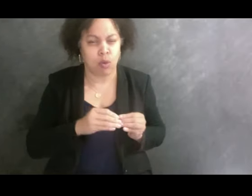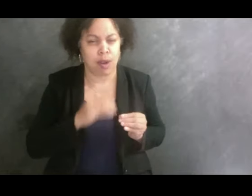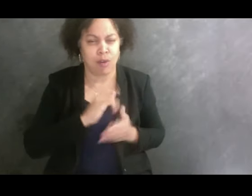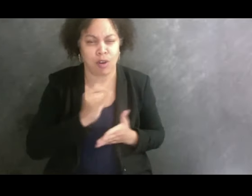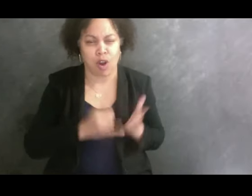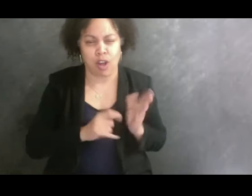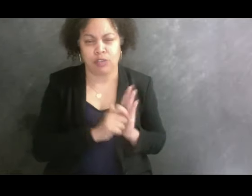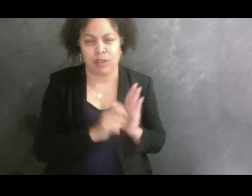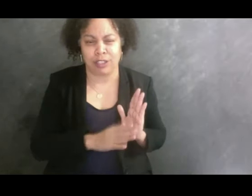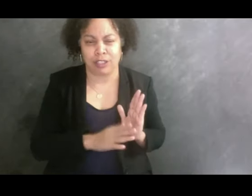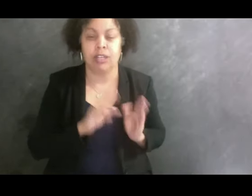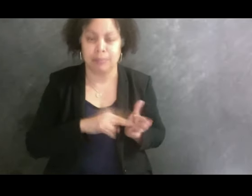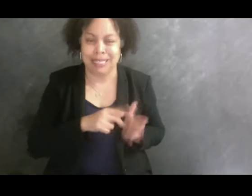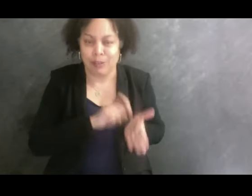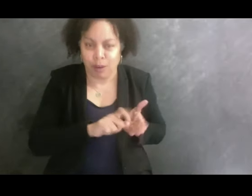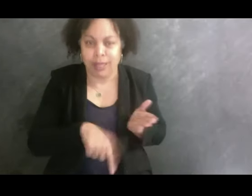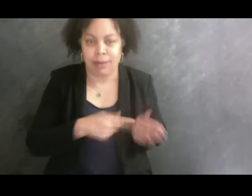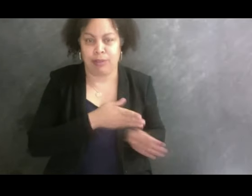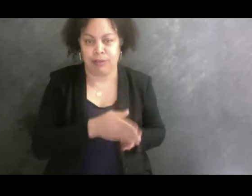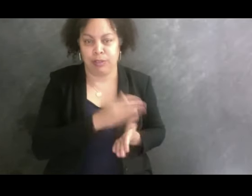writers, writing about the field of art.